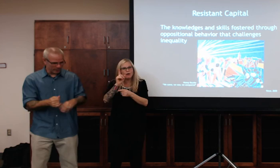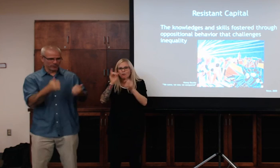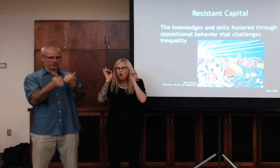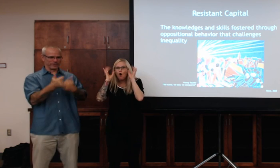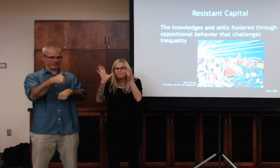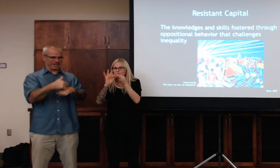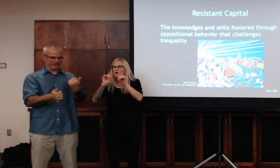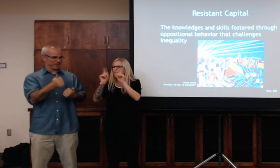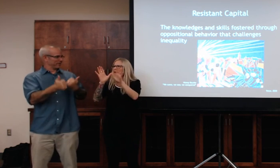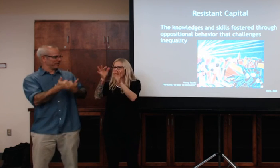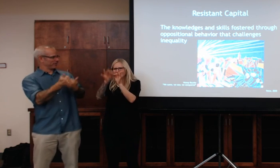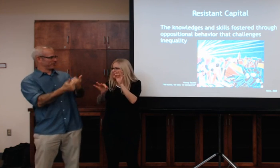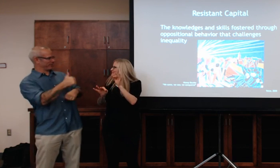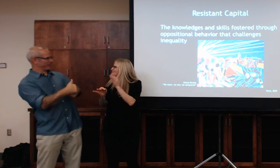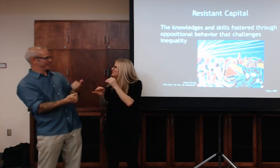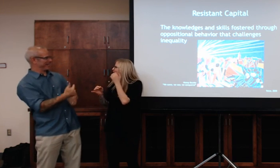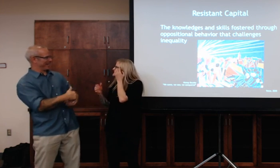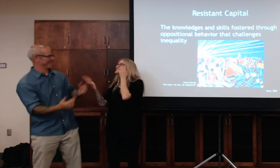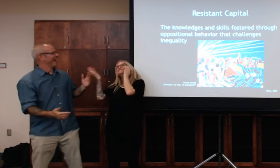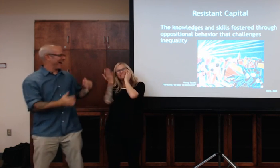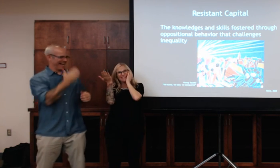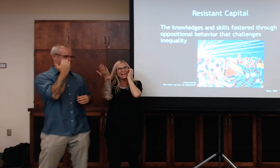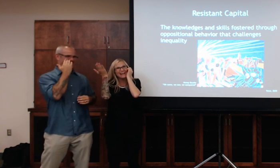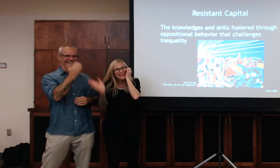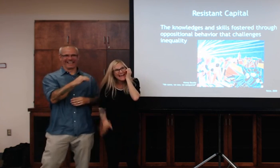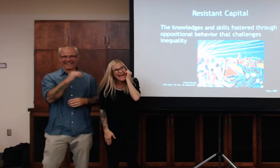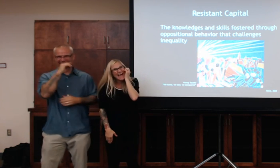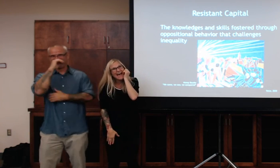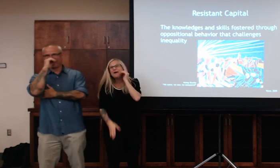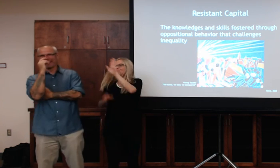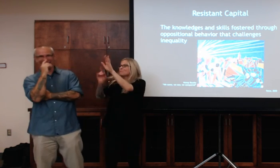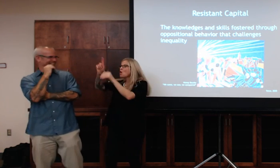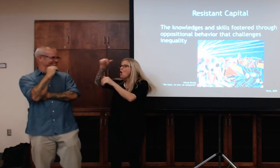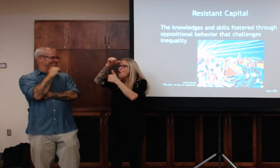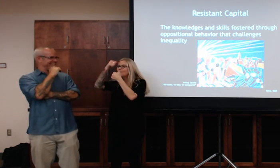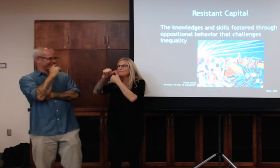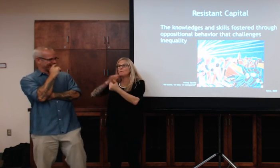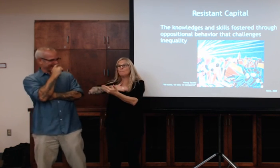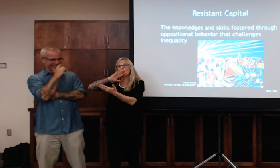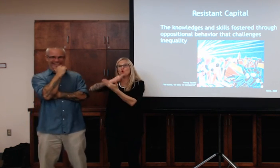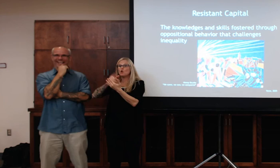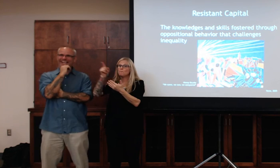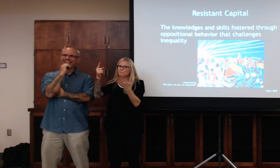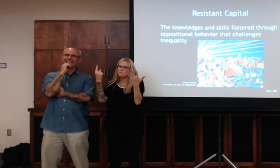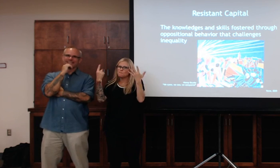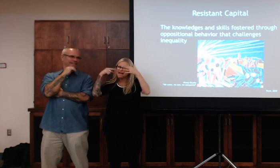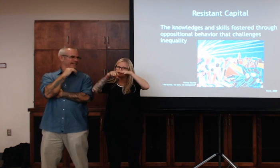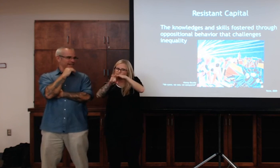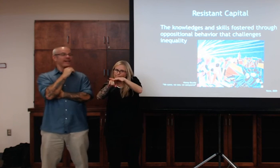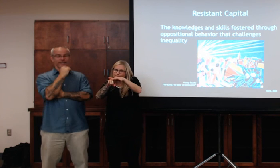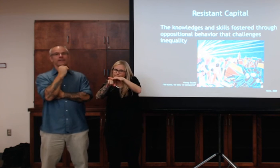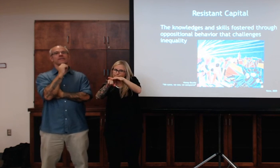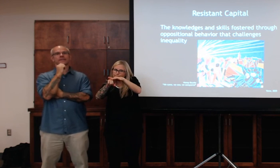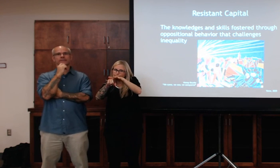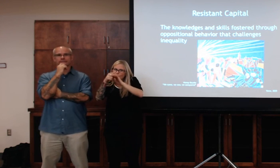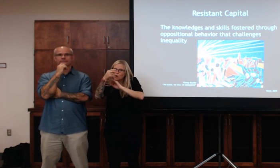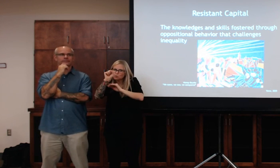Oh, which time? Story. Which time? Well, yeah, but there's that. Remember, my daughter was Main Street in high